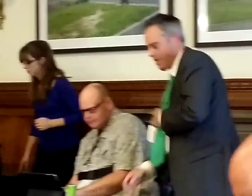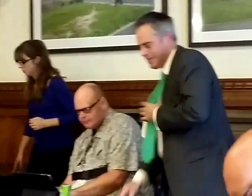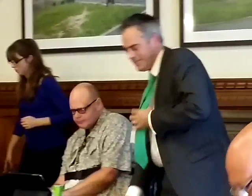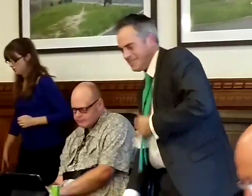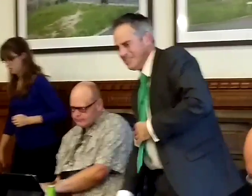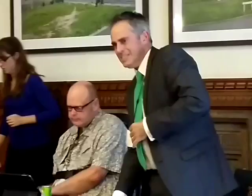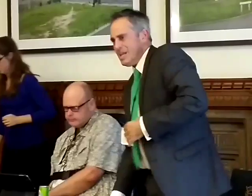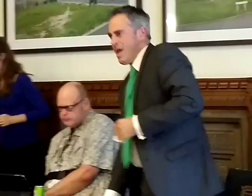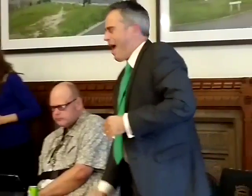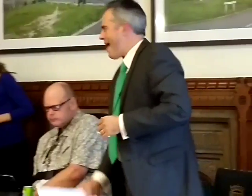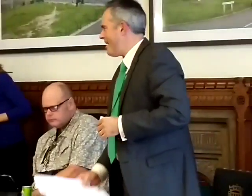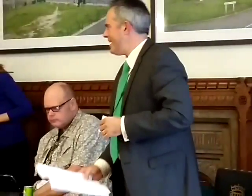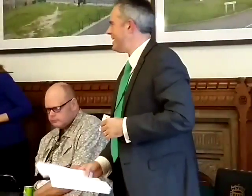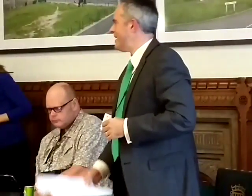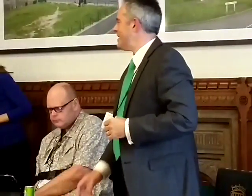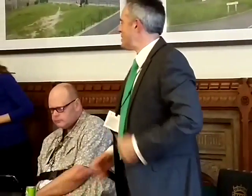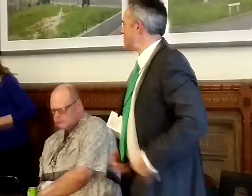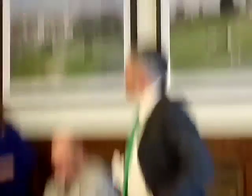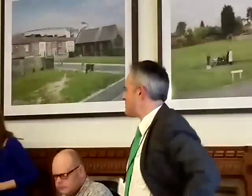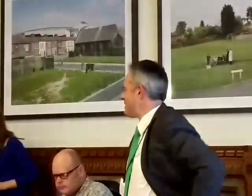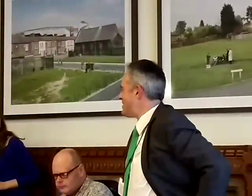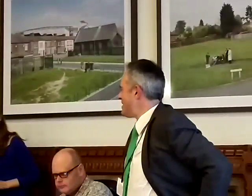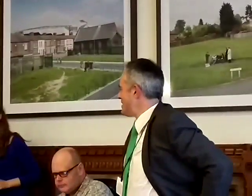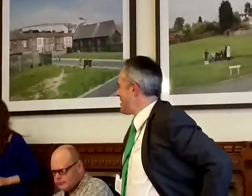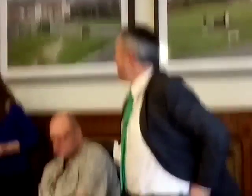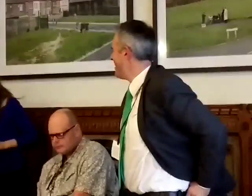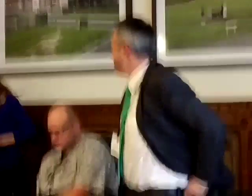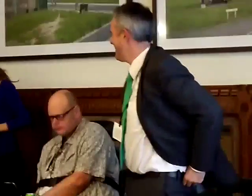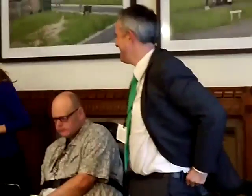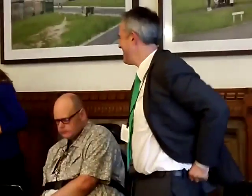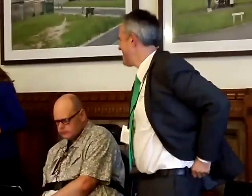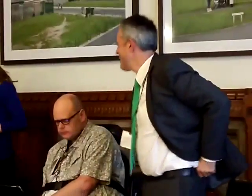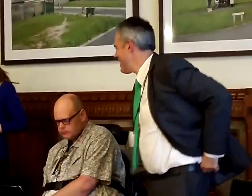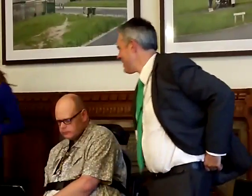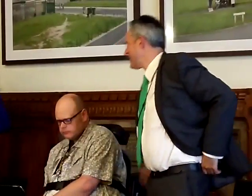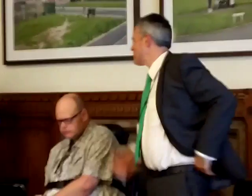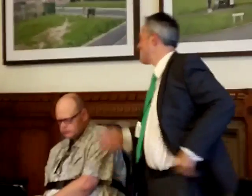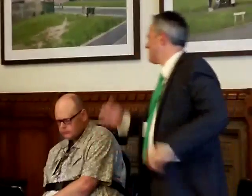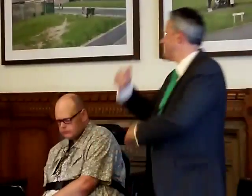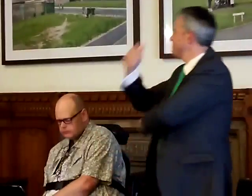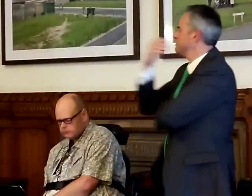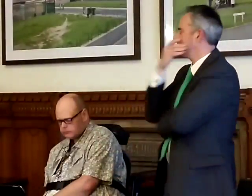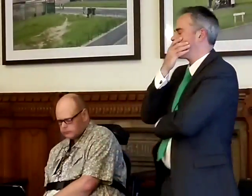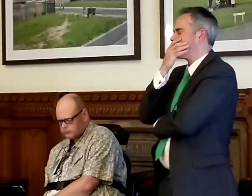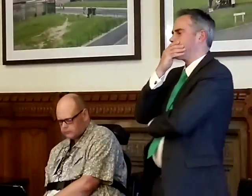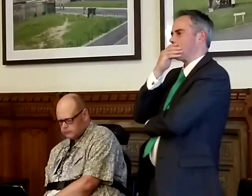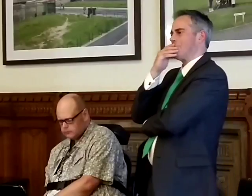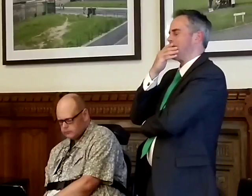I didn't expect to be in tears. I